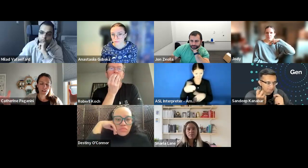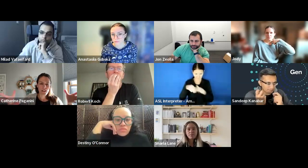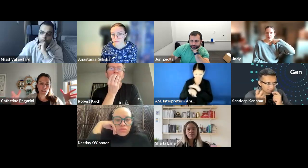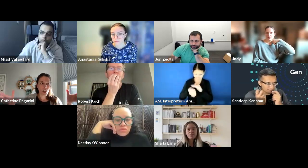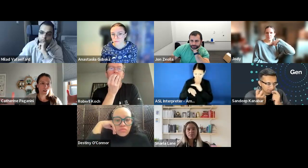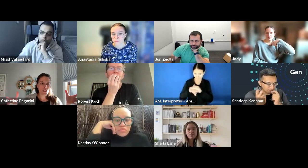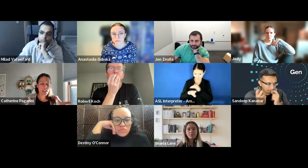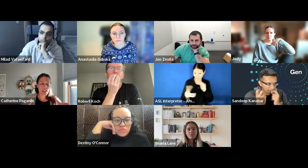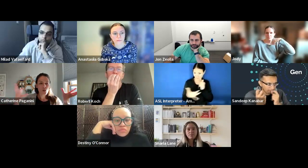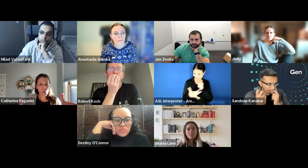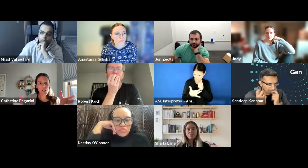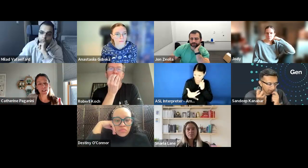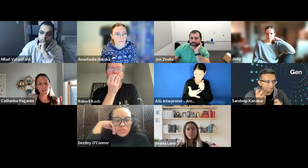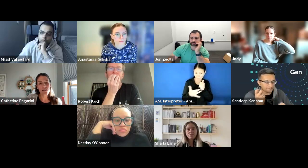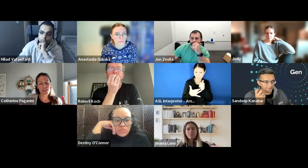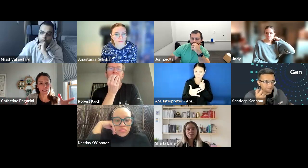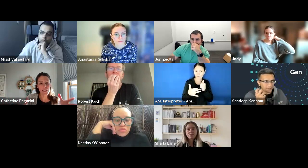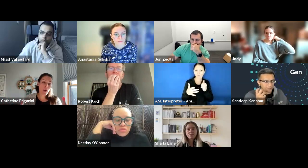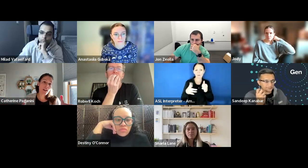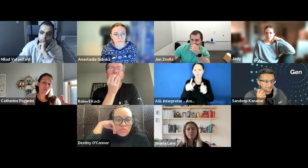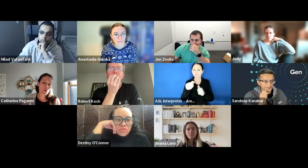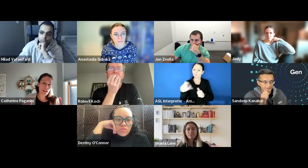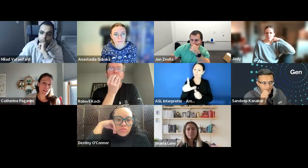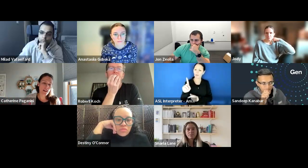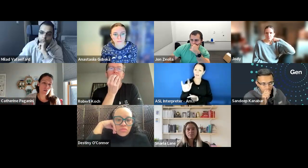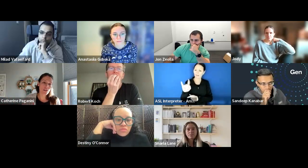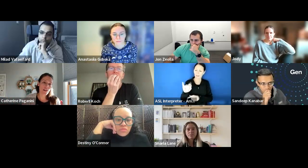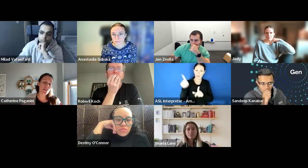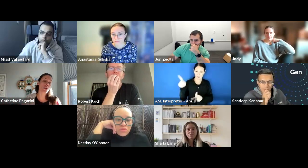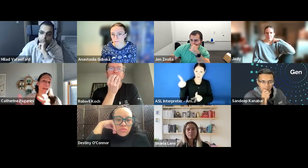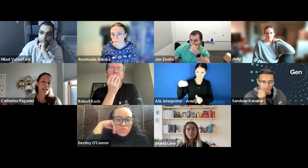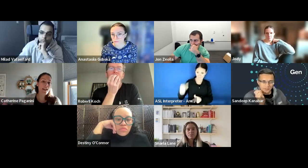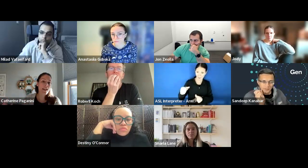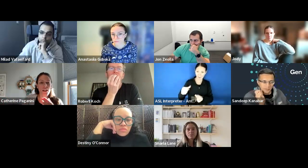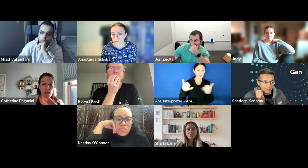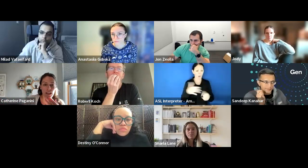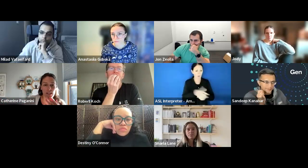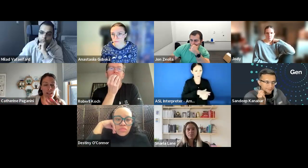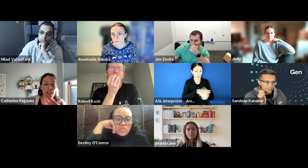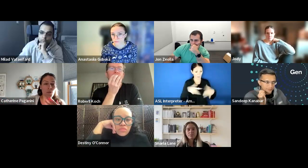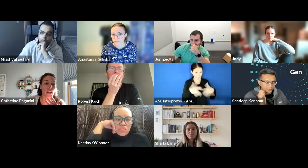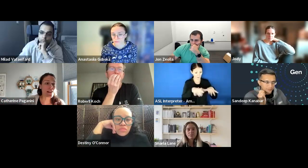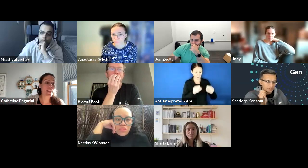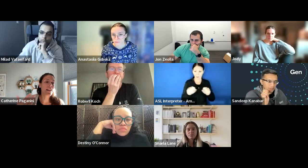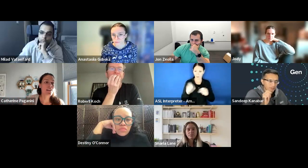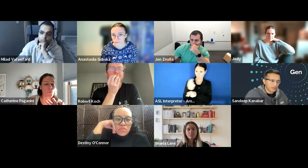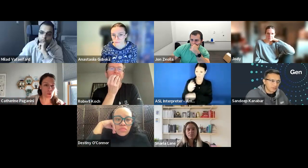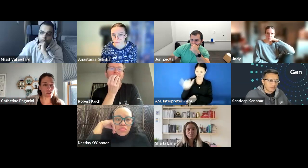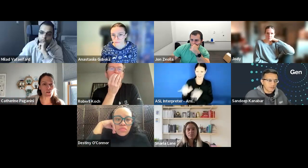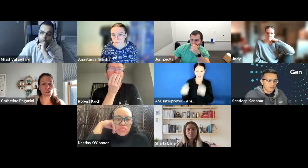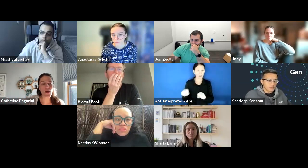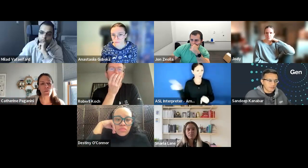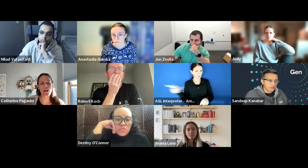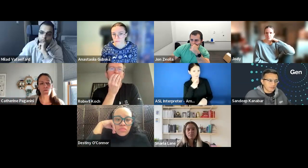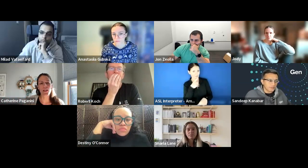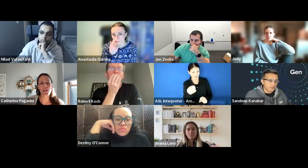accessibility technology toolkit that they pay for and that local events could get. And they said yes, but that again is up to